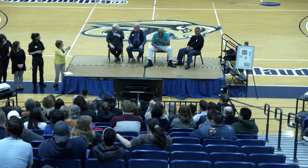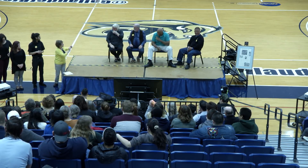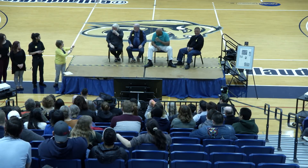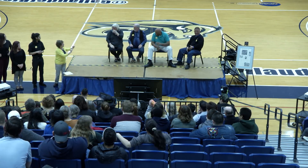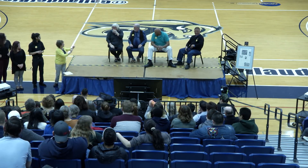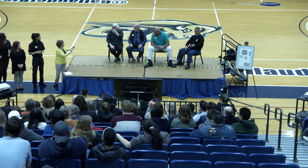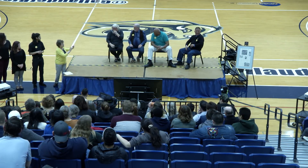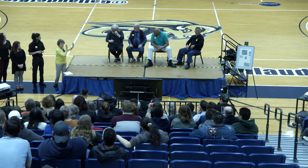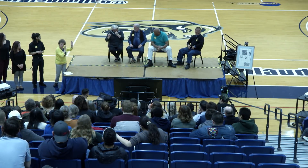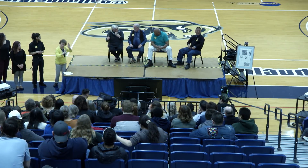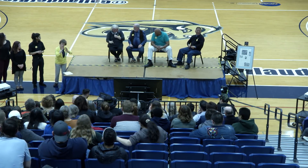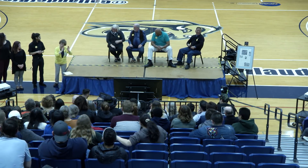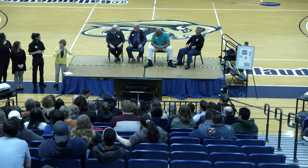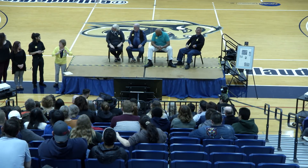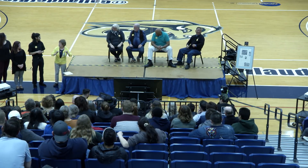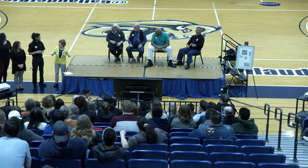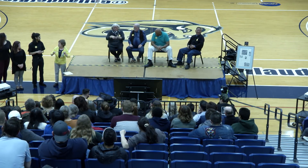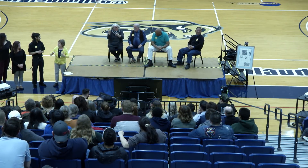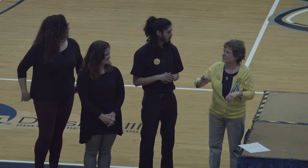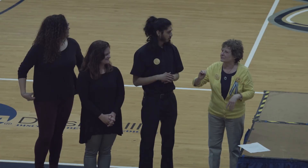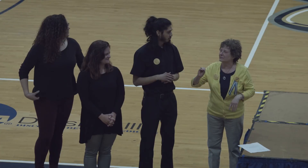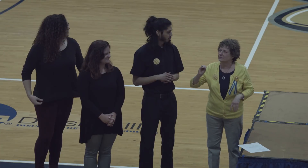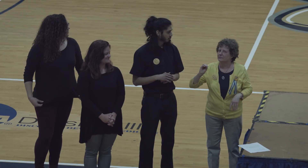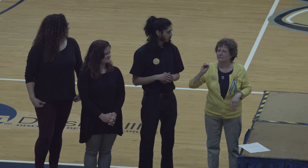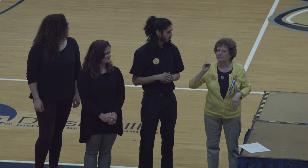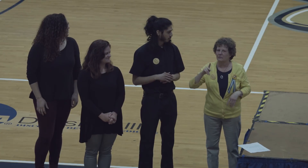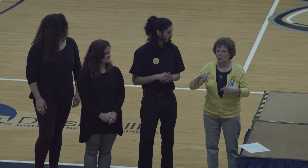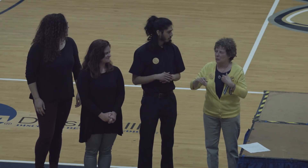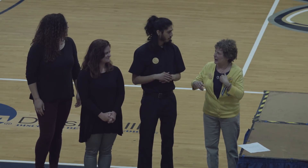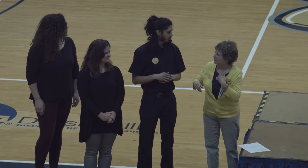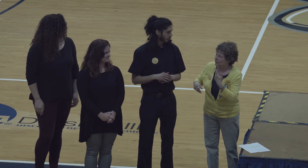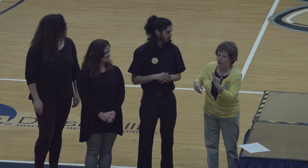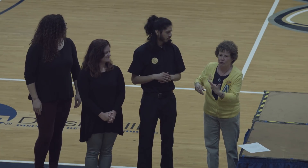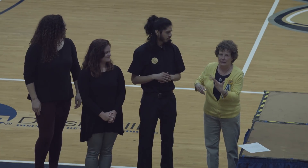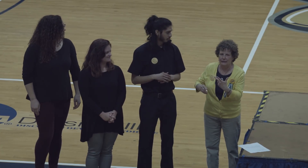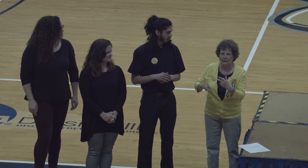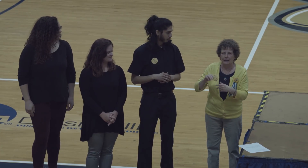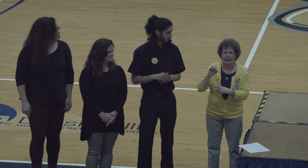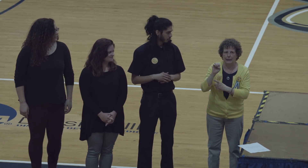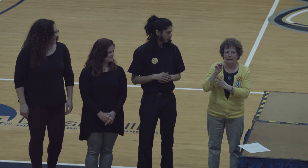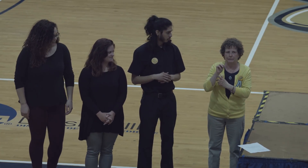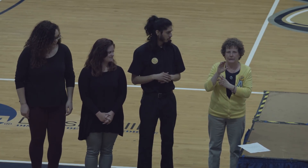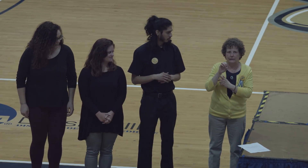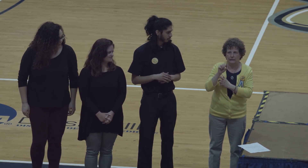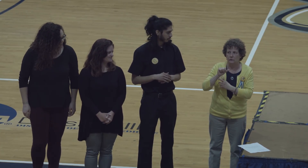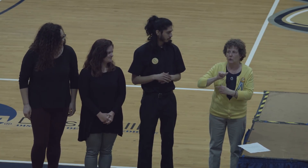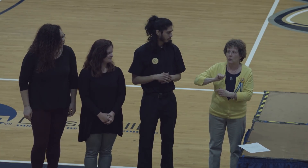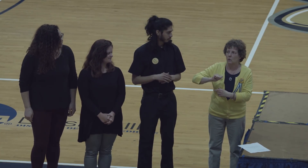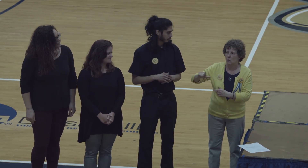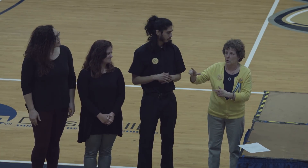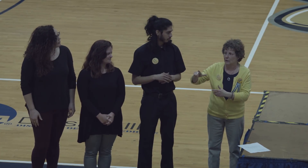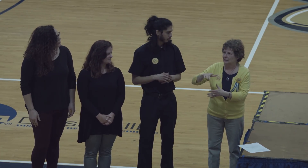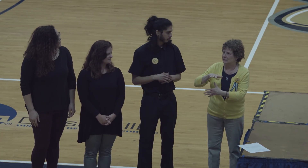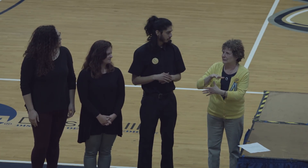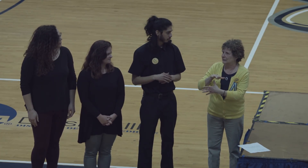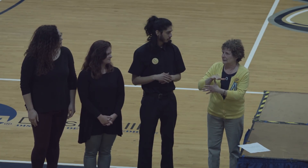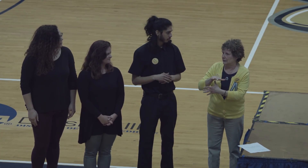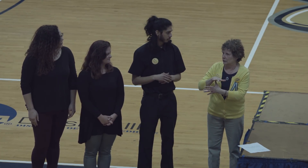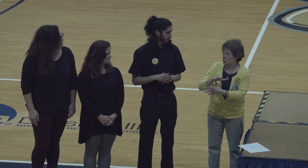And I hope that nothing comes up from today that still covers me, no reprisals. We got you, Debbie. We have